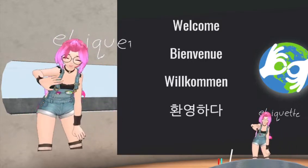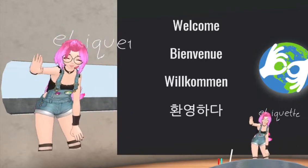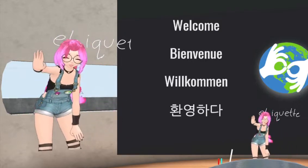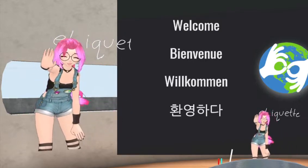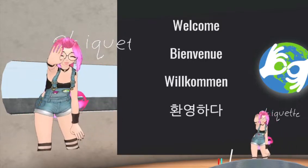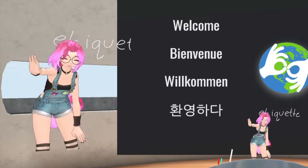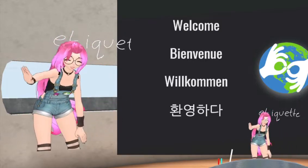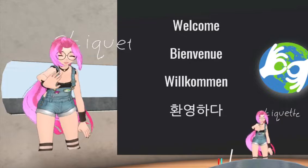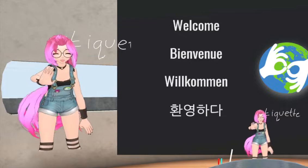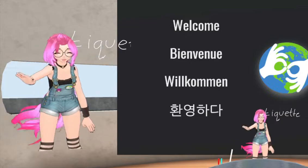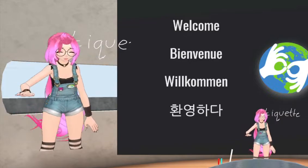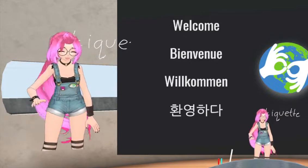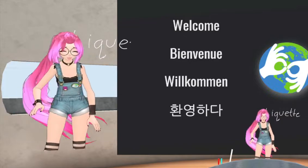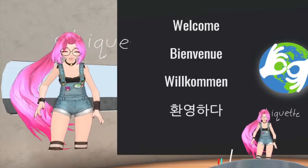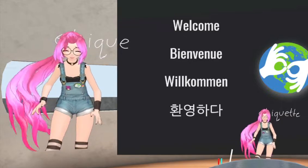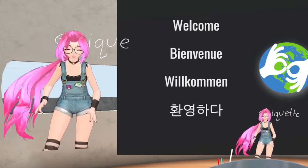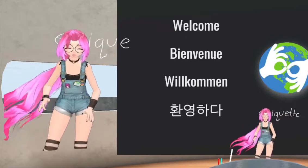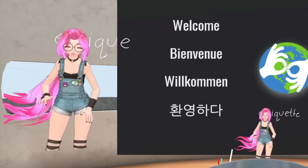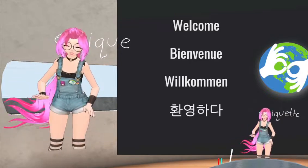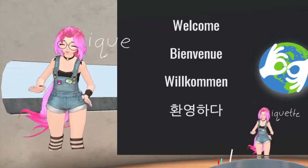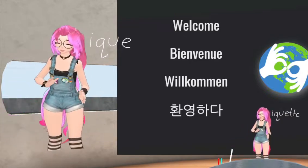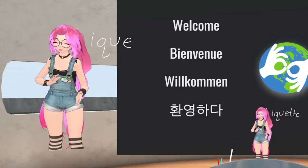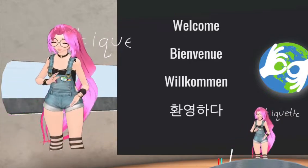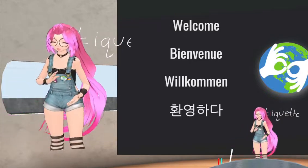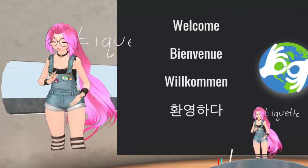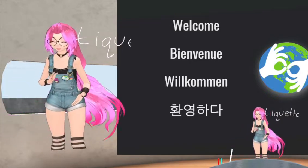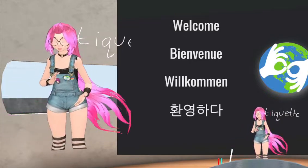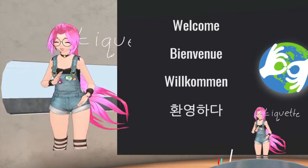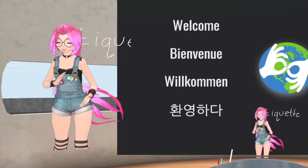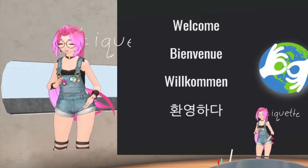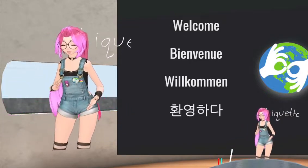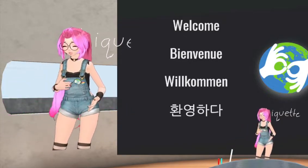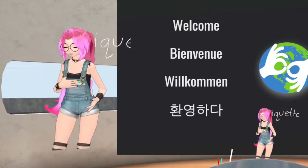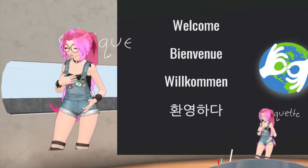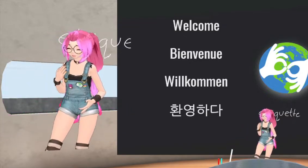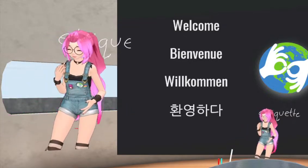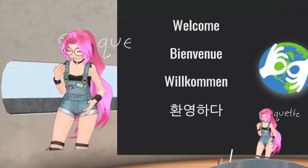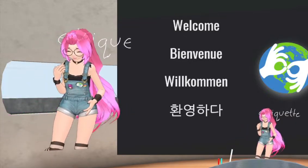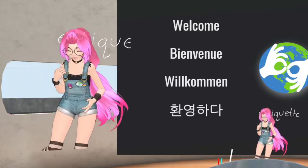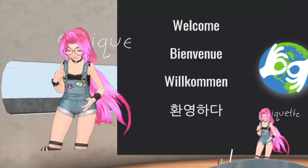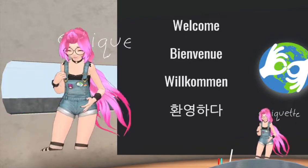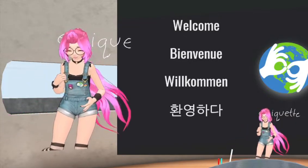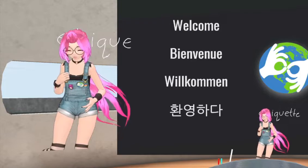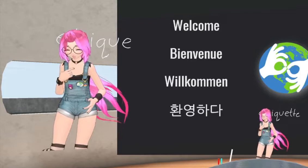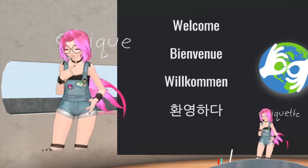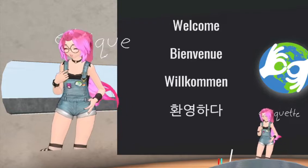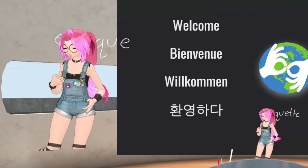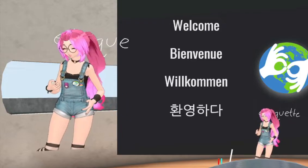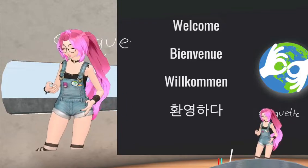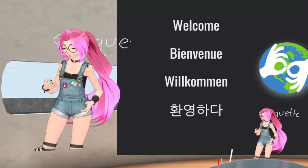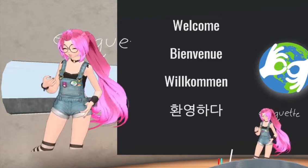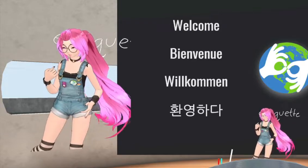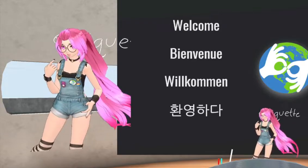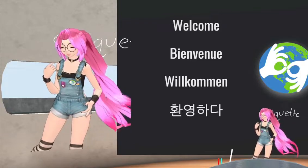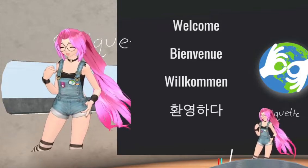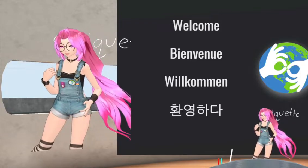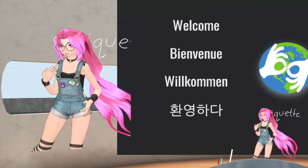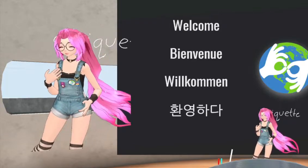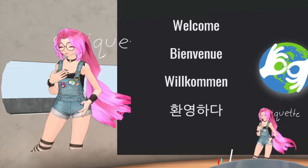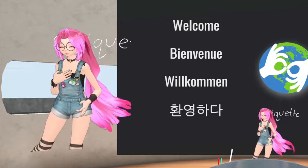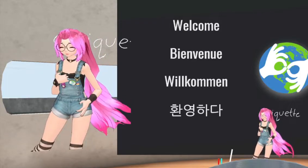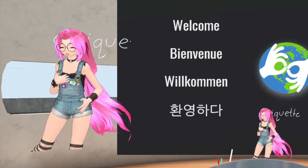I would say don't be apologetic about them being deaf or hard of hearing. Yes, that's a great one that I was going to say